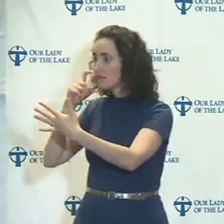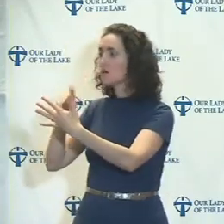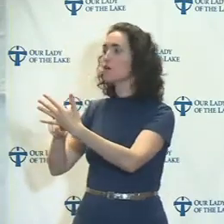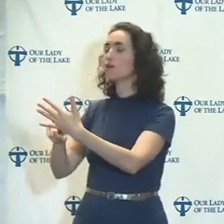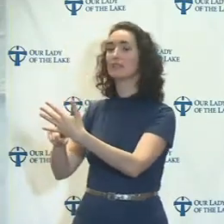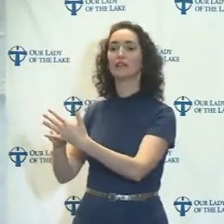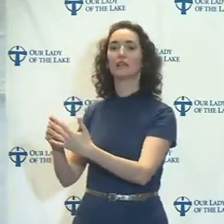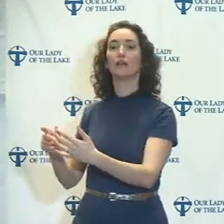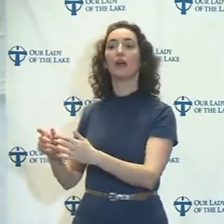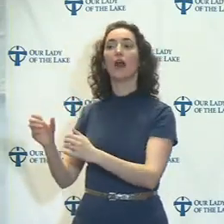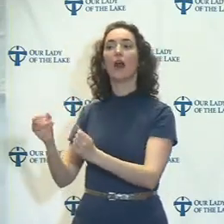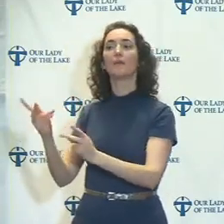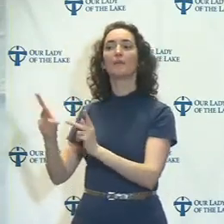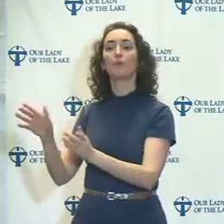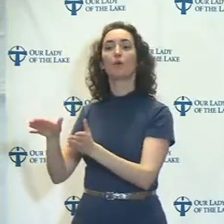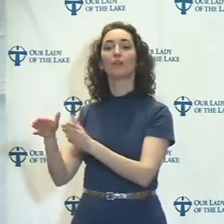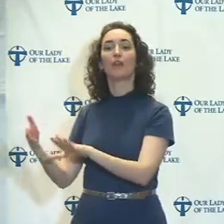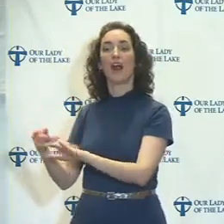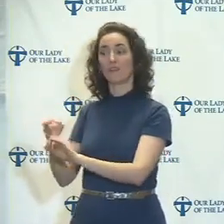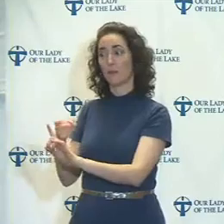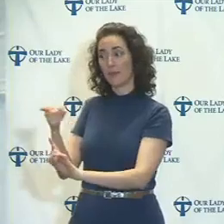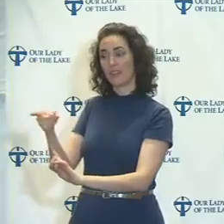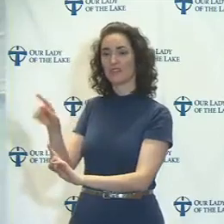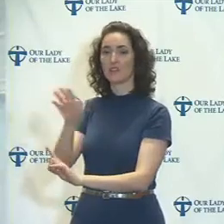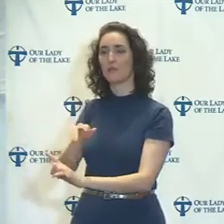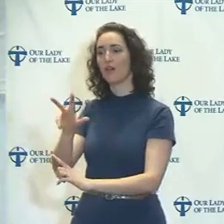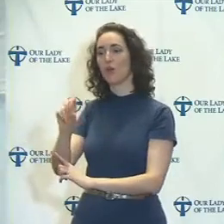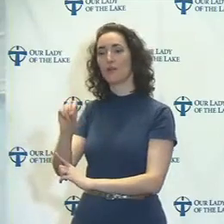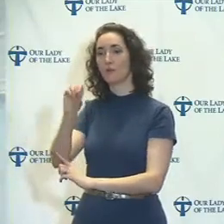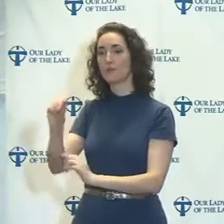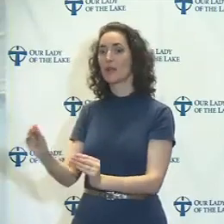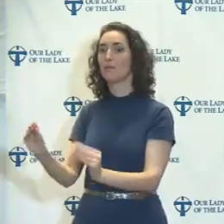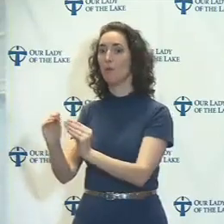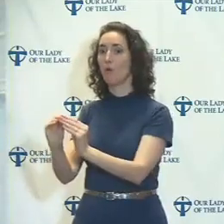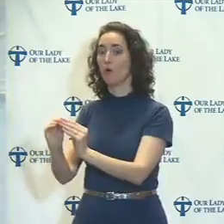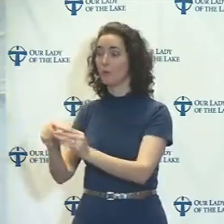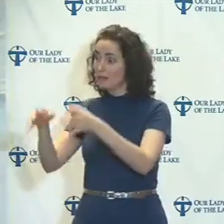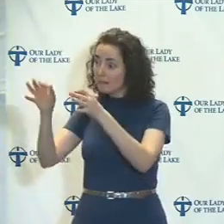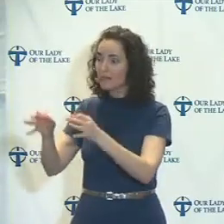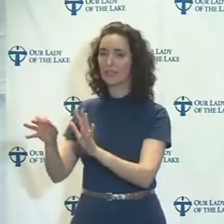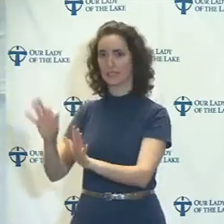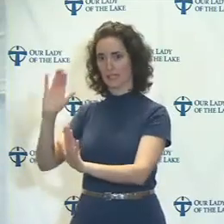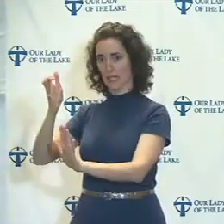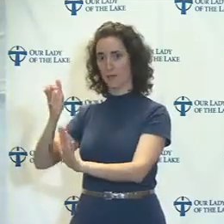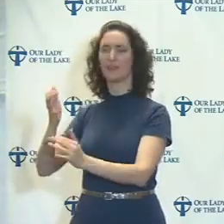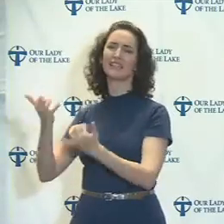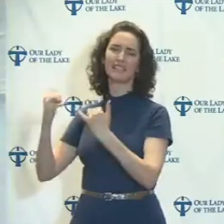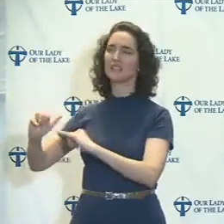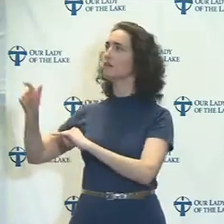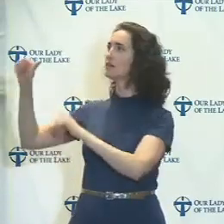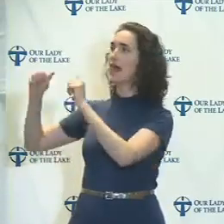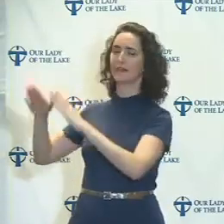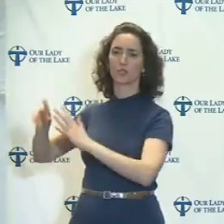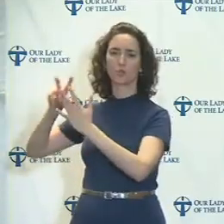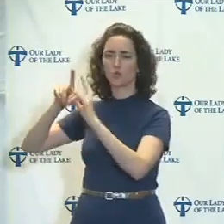be 30% higher. And there's still a lot of research going into this, but there's still a lot to be concerned about.